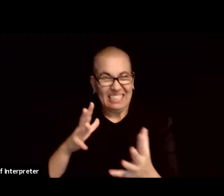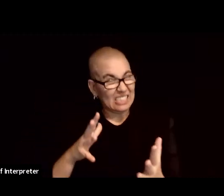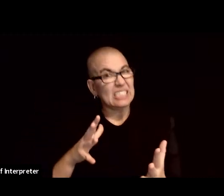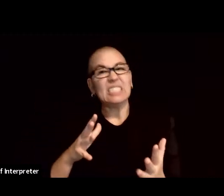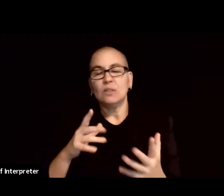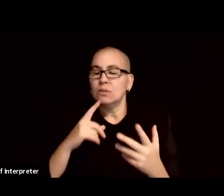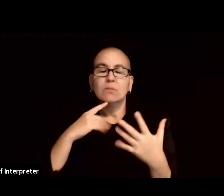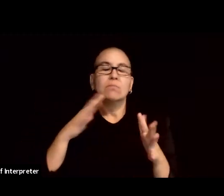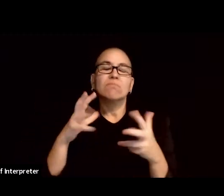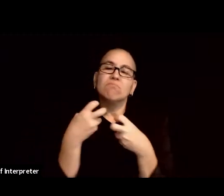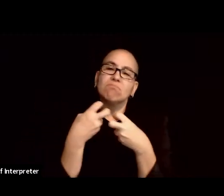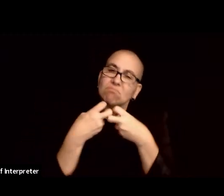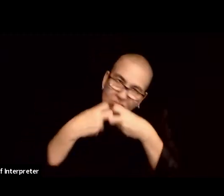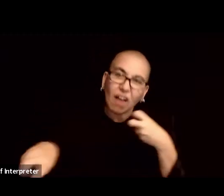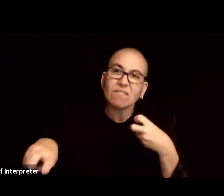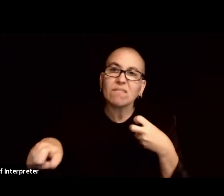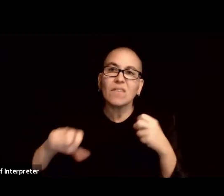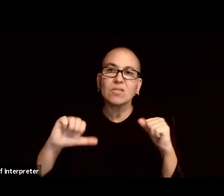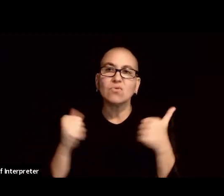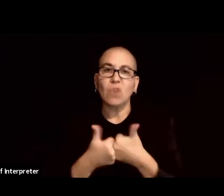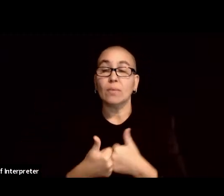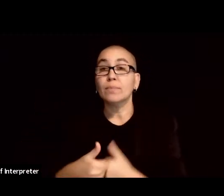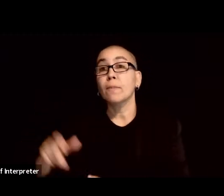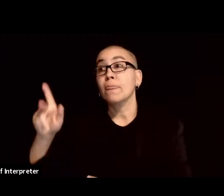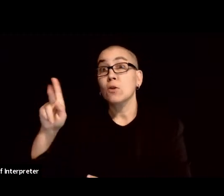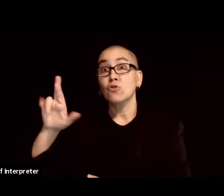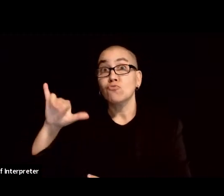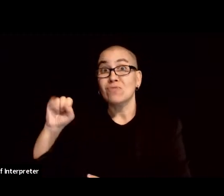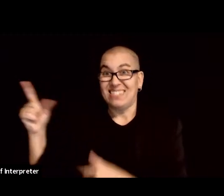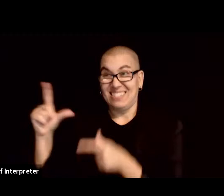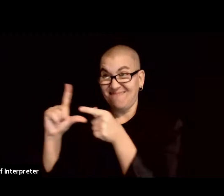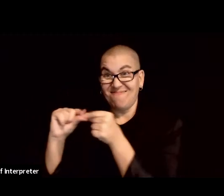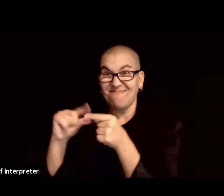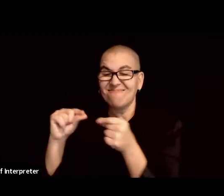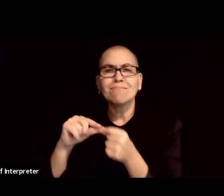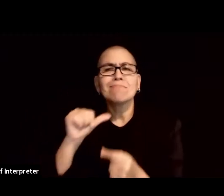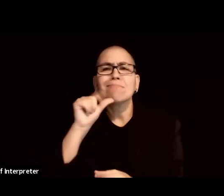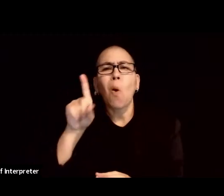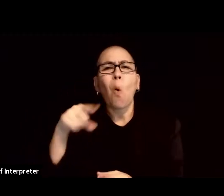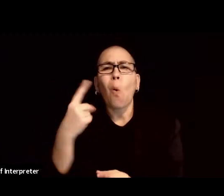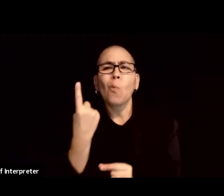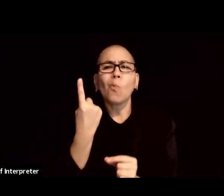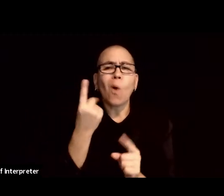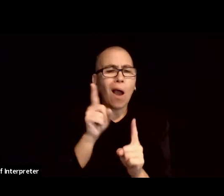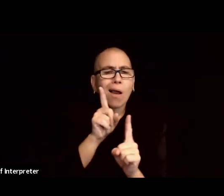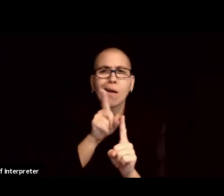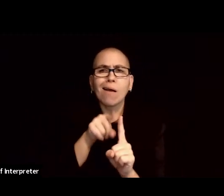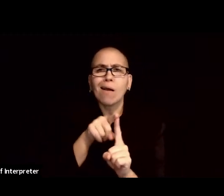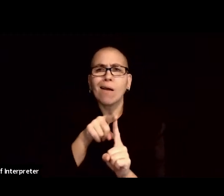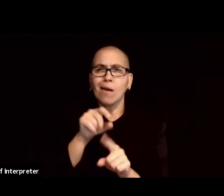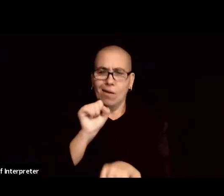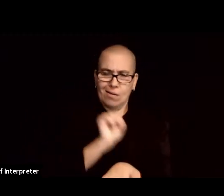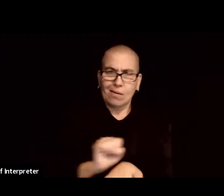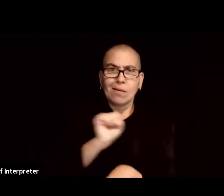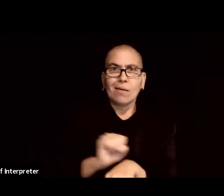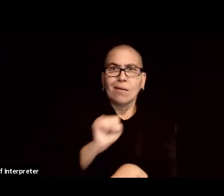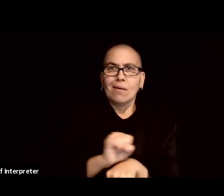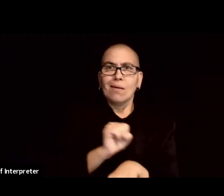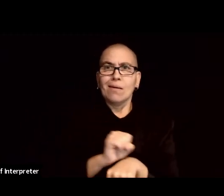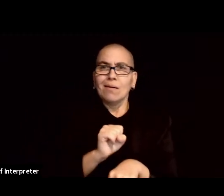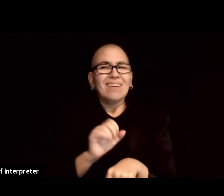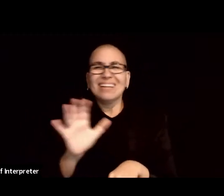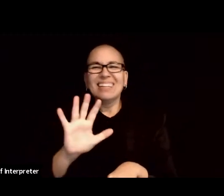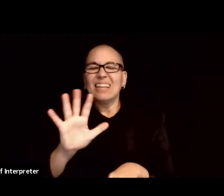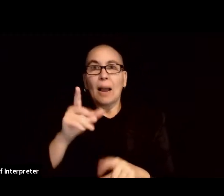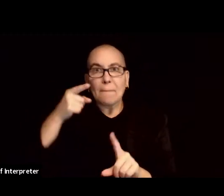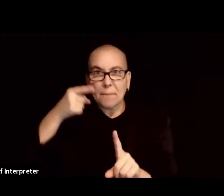not just the volume and how much work it takes to keep up with it, but just the value of the information that